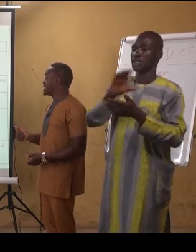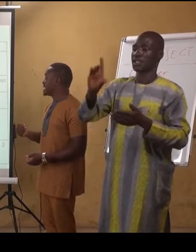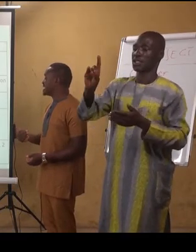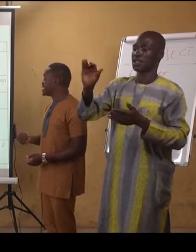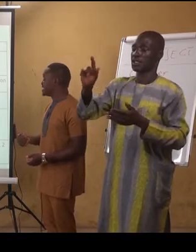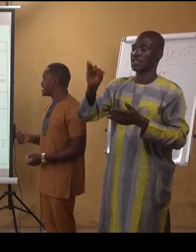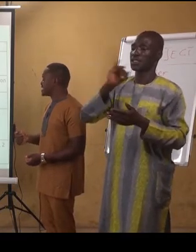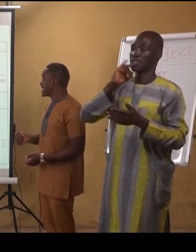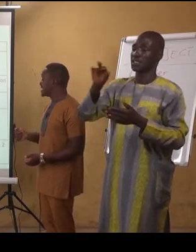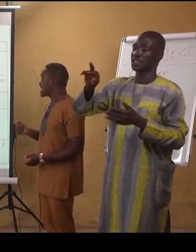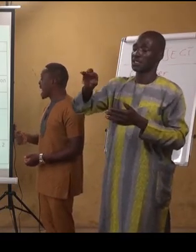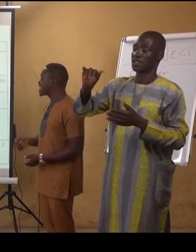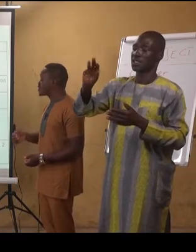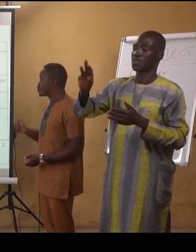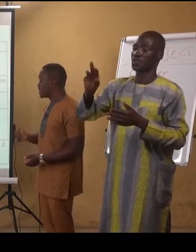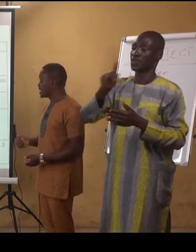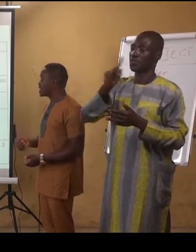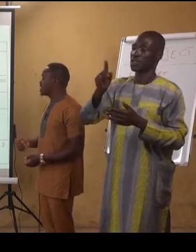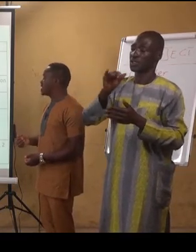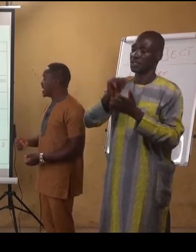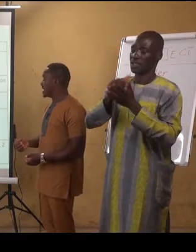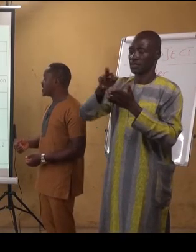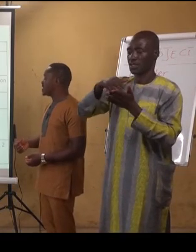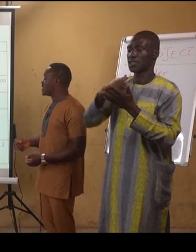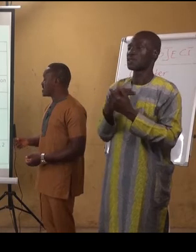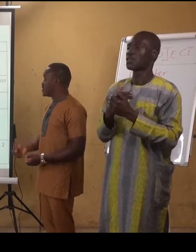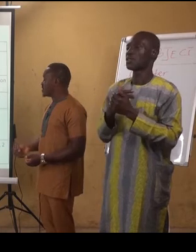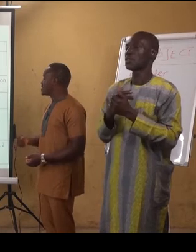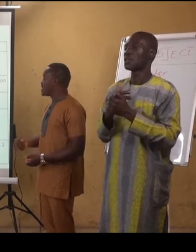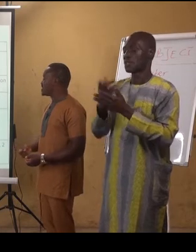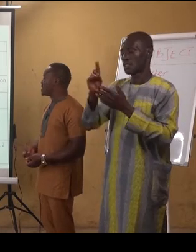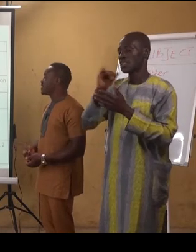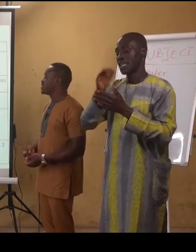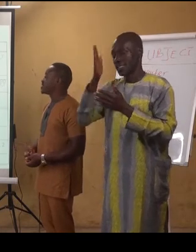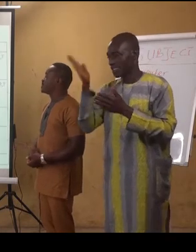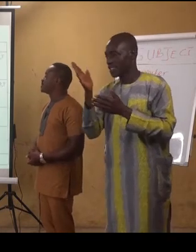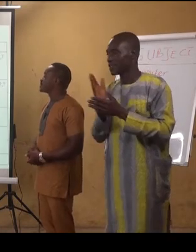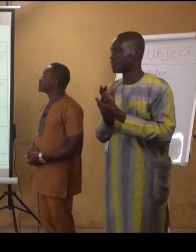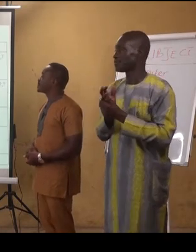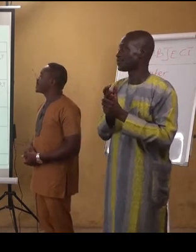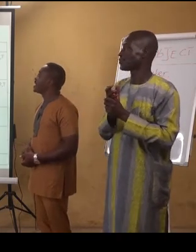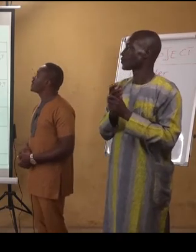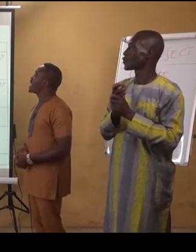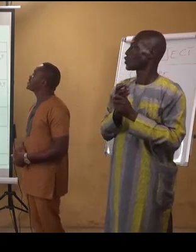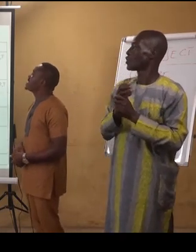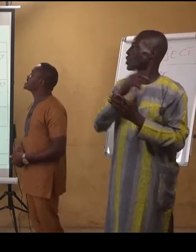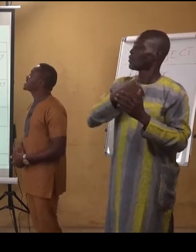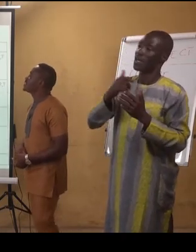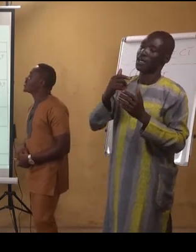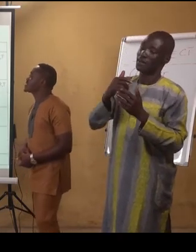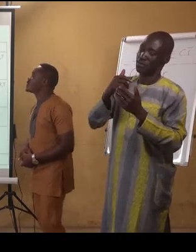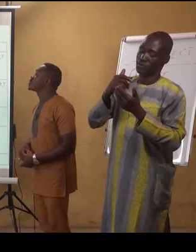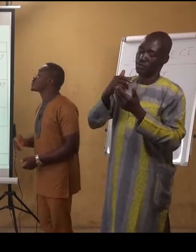data it is asked to read in the read statement. Then we have